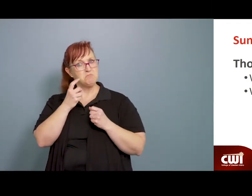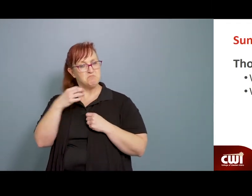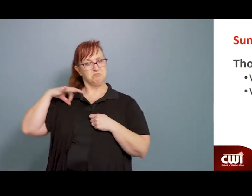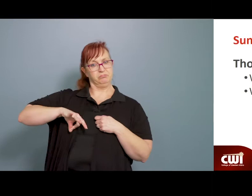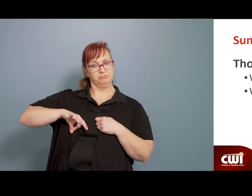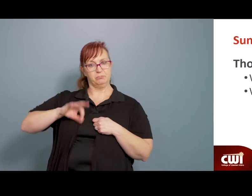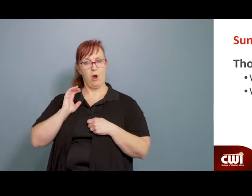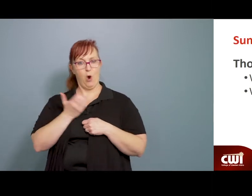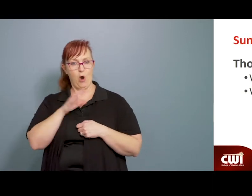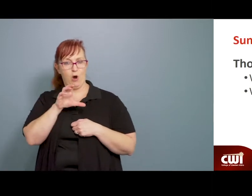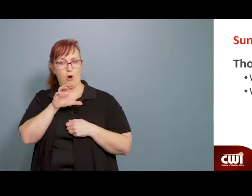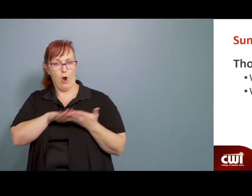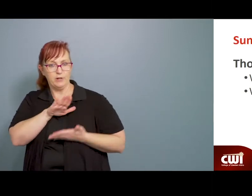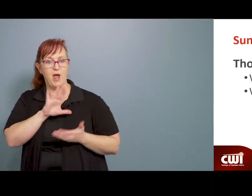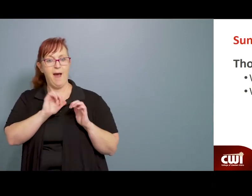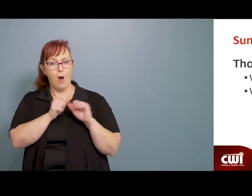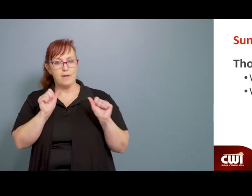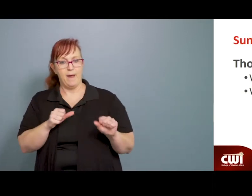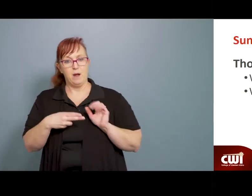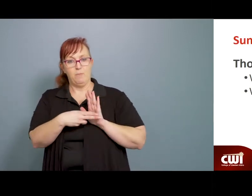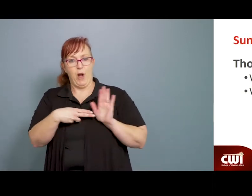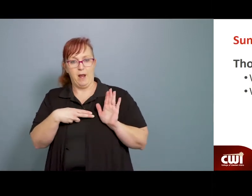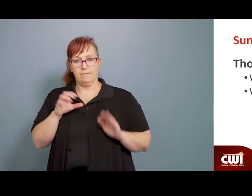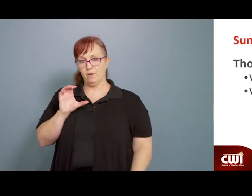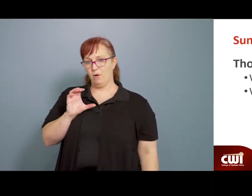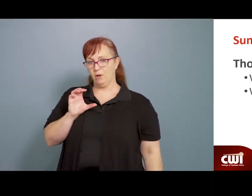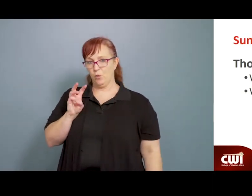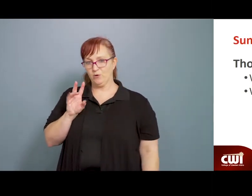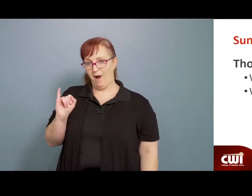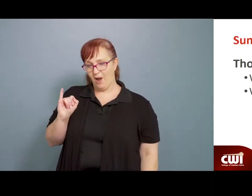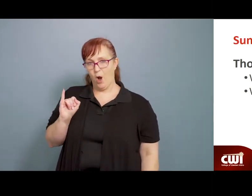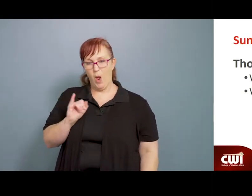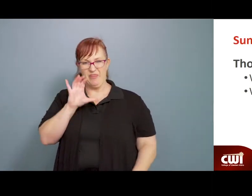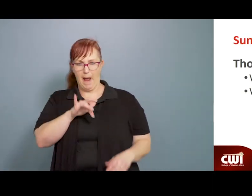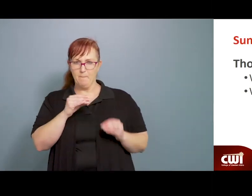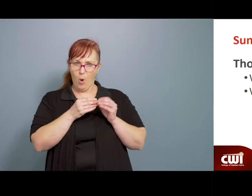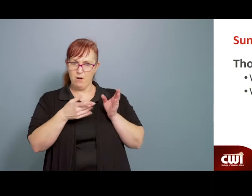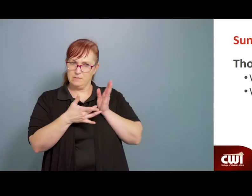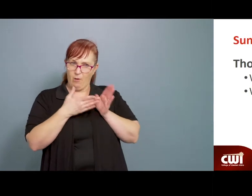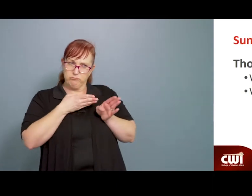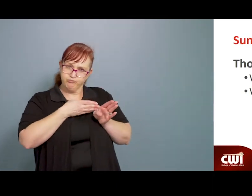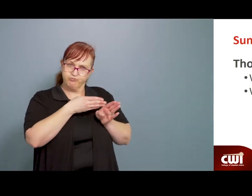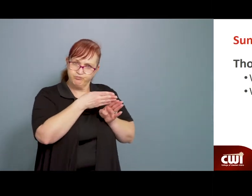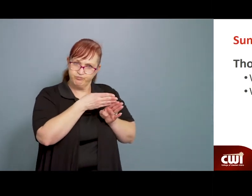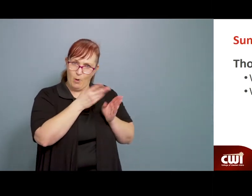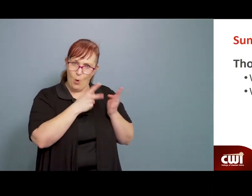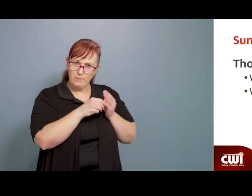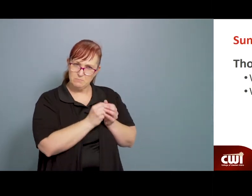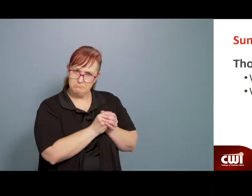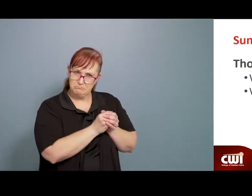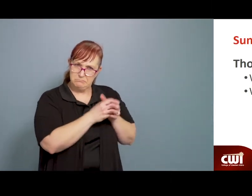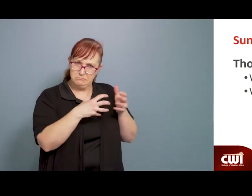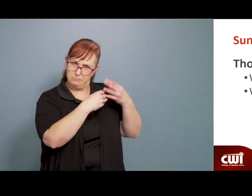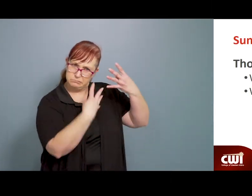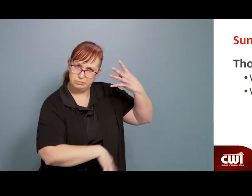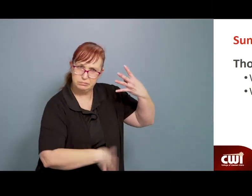can we build the brand of the College of Western Idaho in this arena and become known nationally,